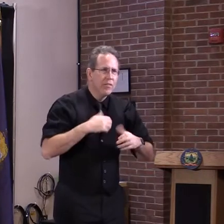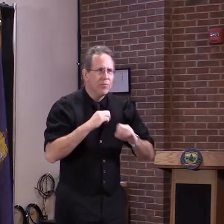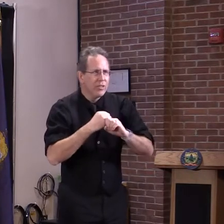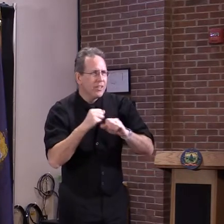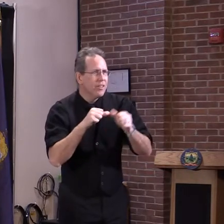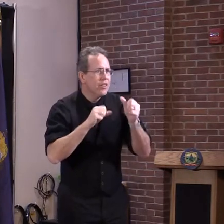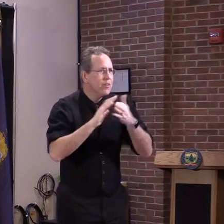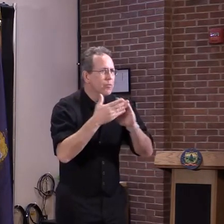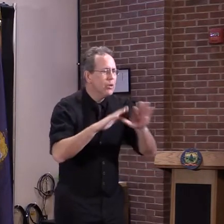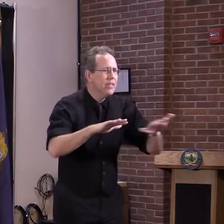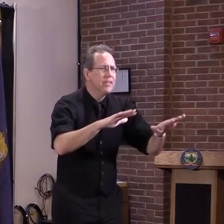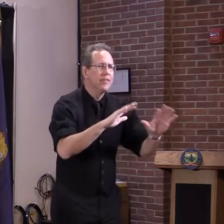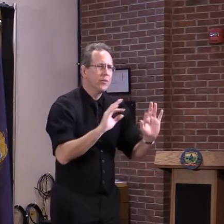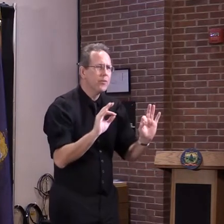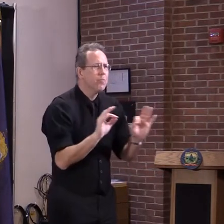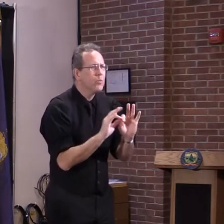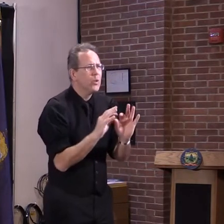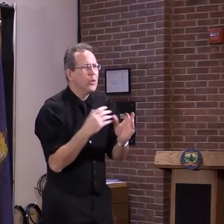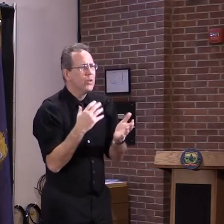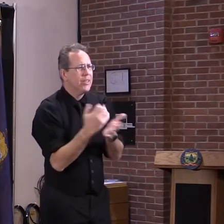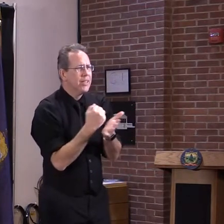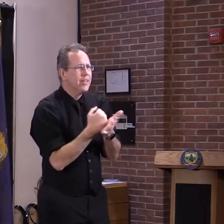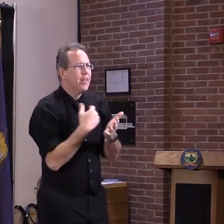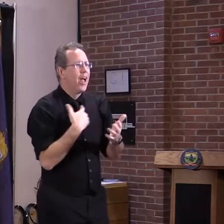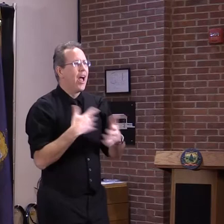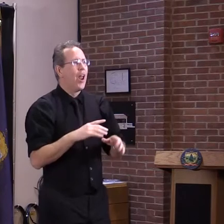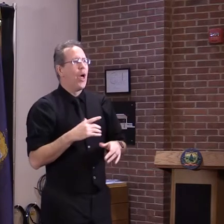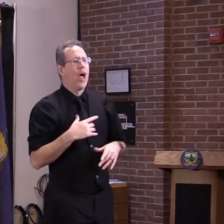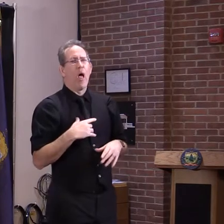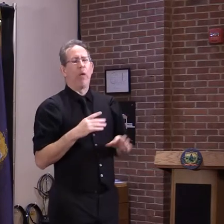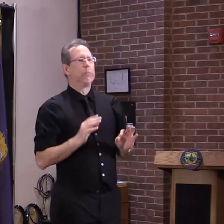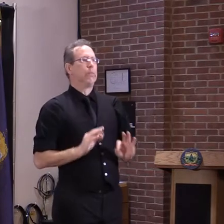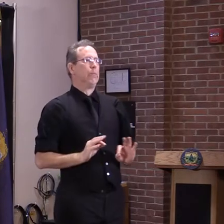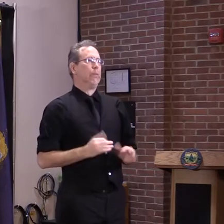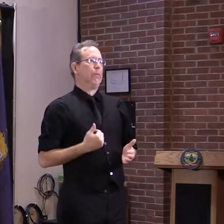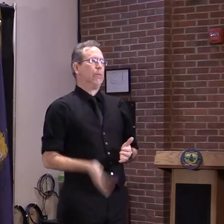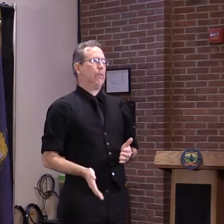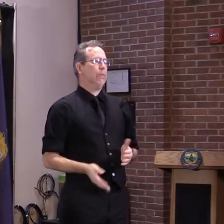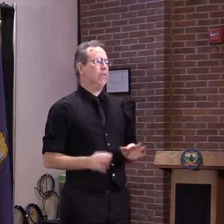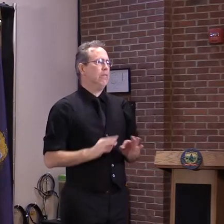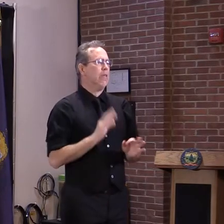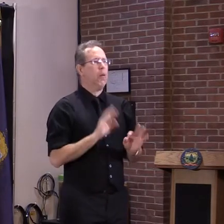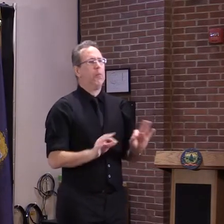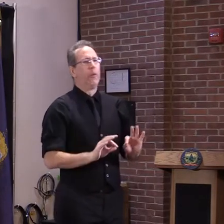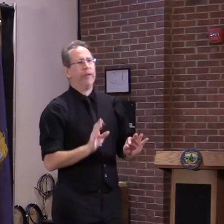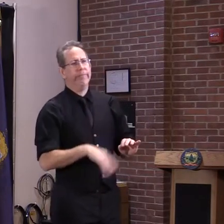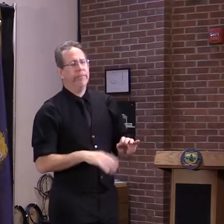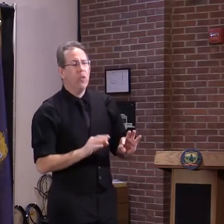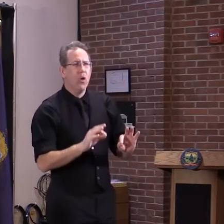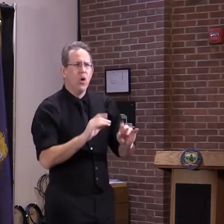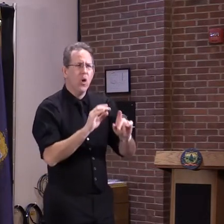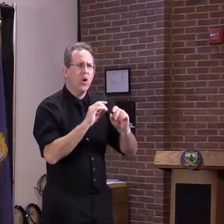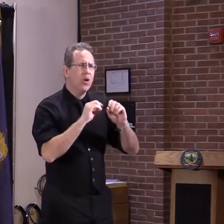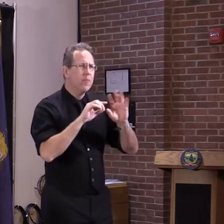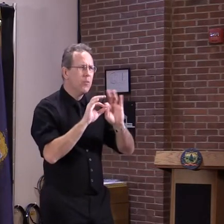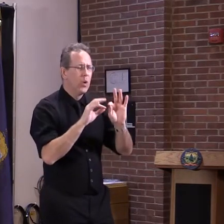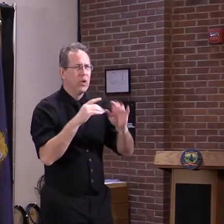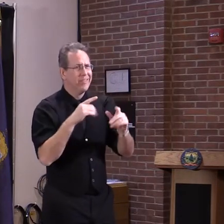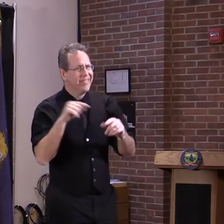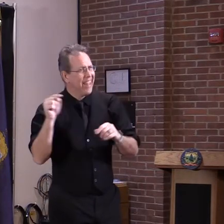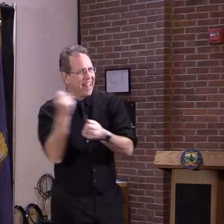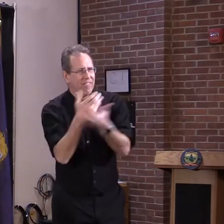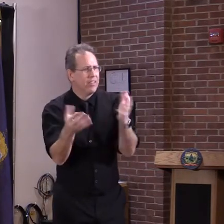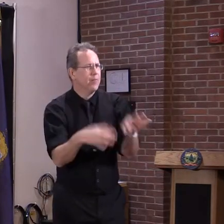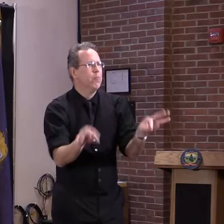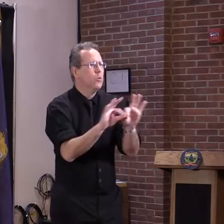So I don't want to give you the sense that we still don't have a view of the scenery, so to speak, and the landscape and understand what's going